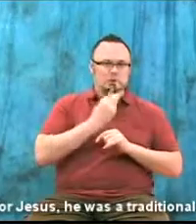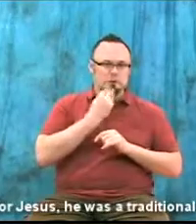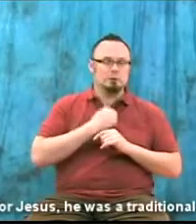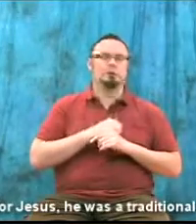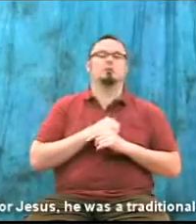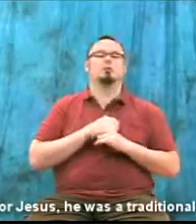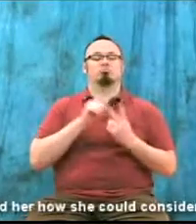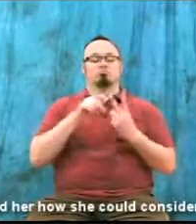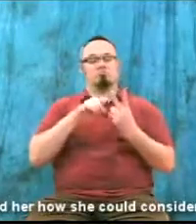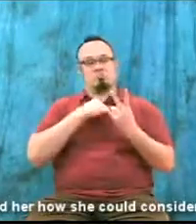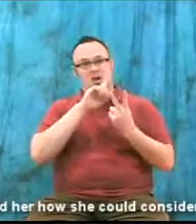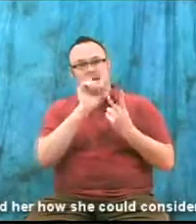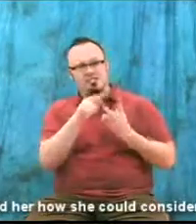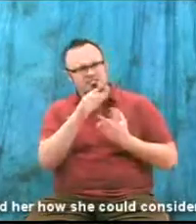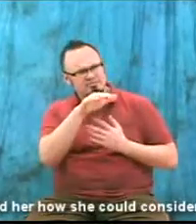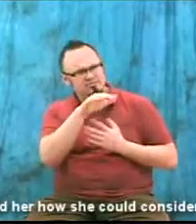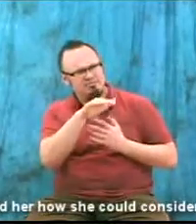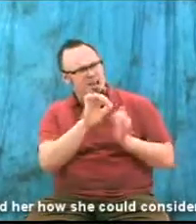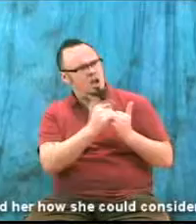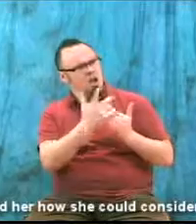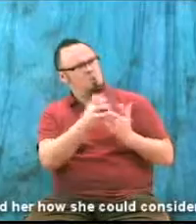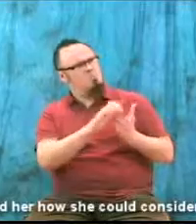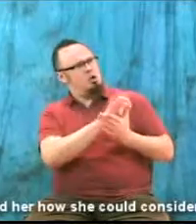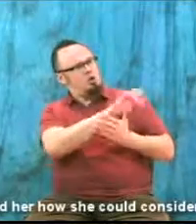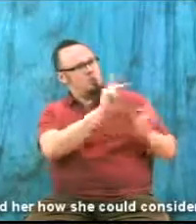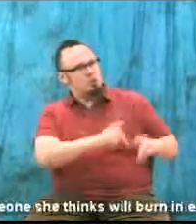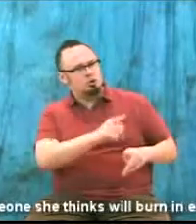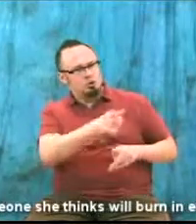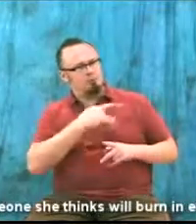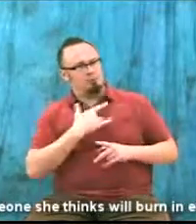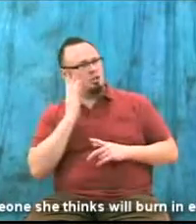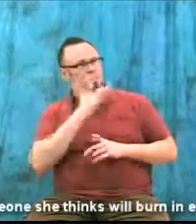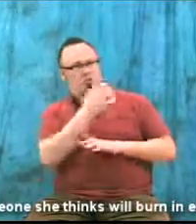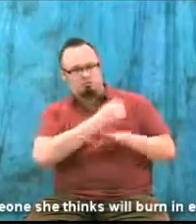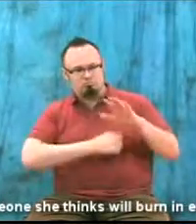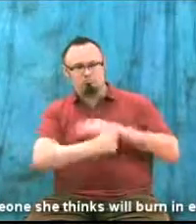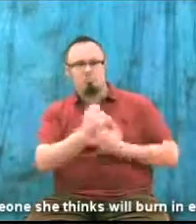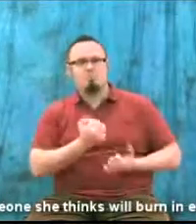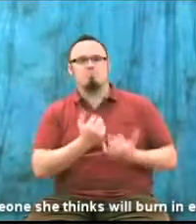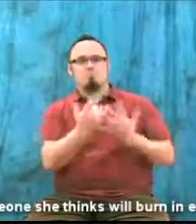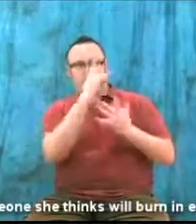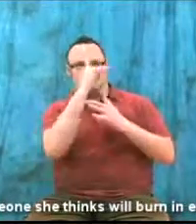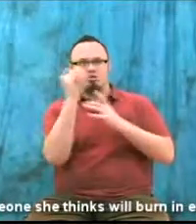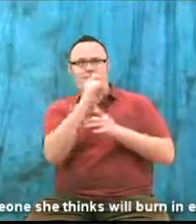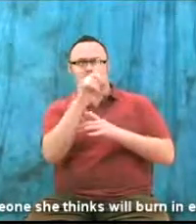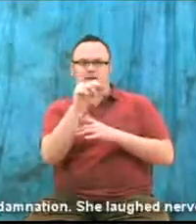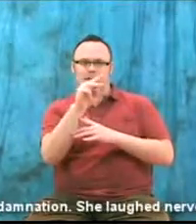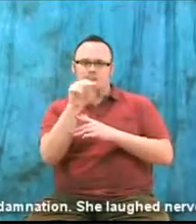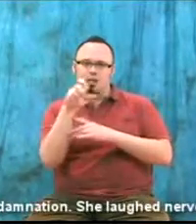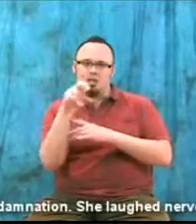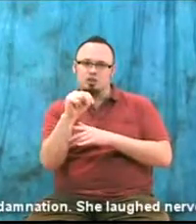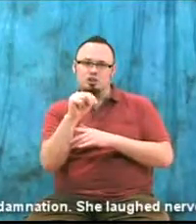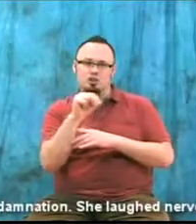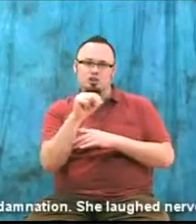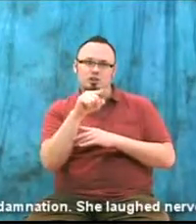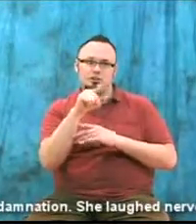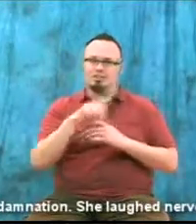I asked her how she could consider marrying someone she thinks will burn in everlasting damnation. She laughed